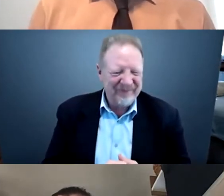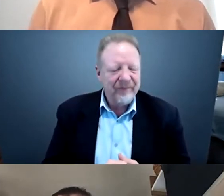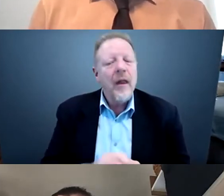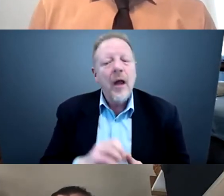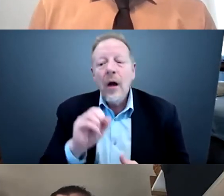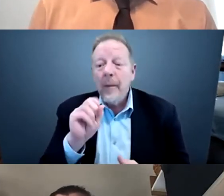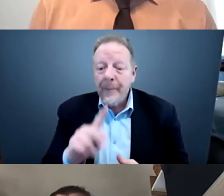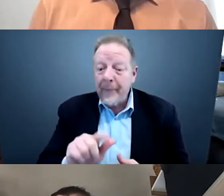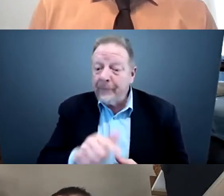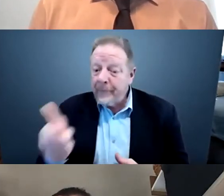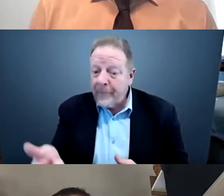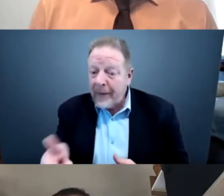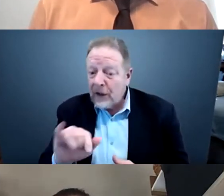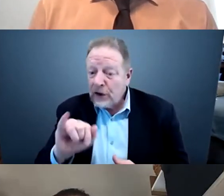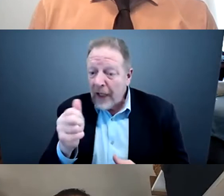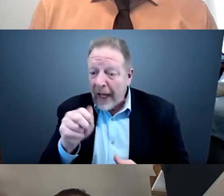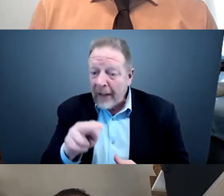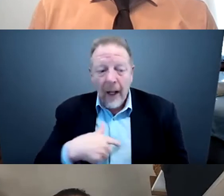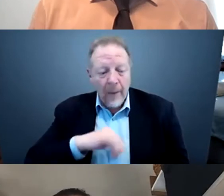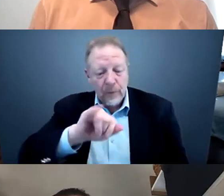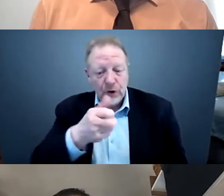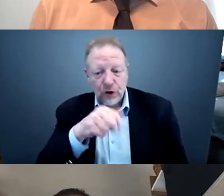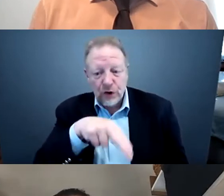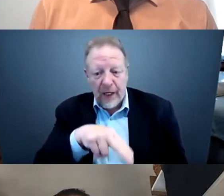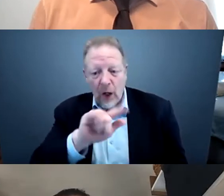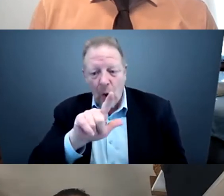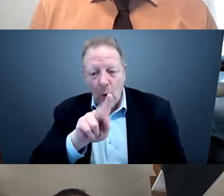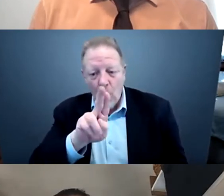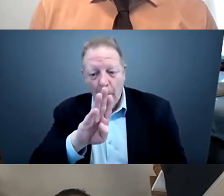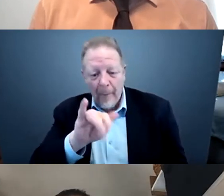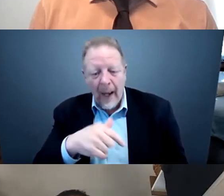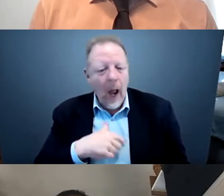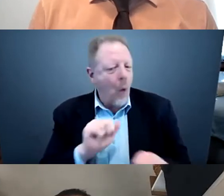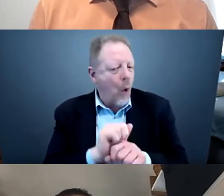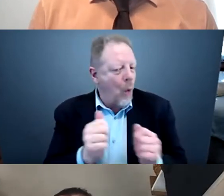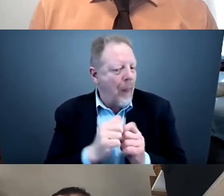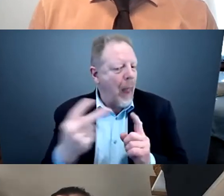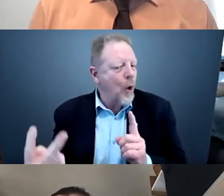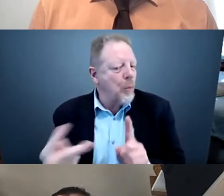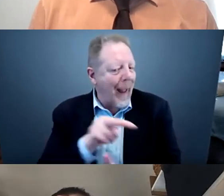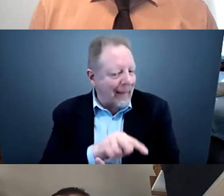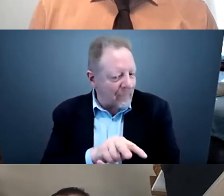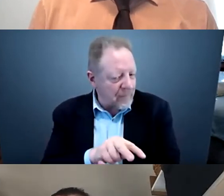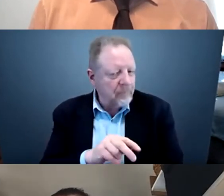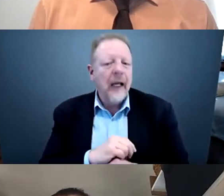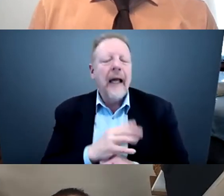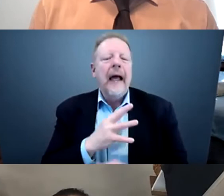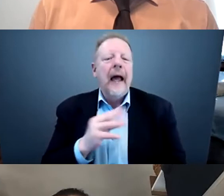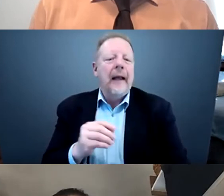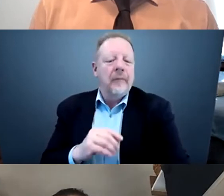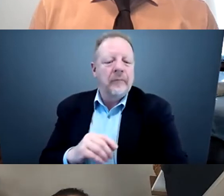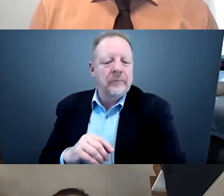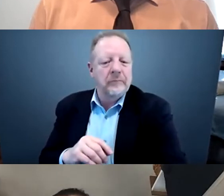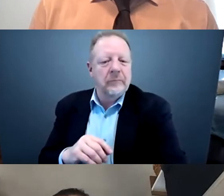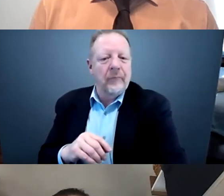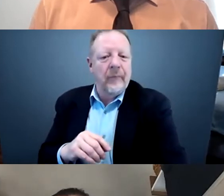Jan? I'm Jan Luby. I'm with Perspectives and happy to be here,